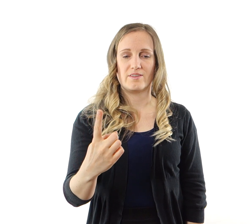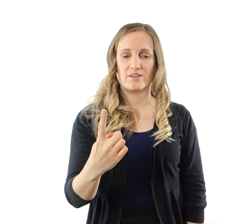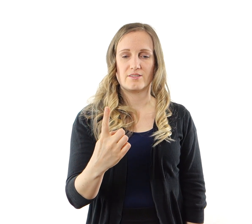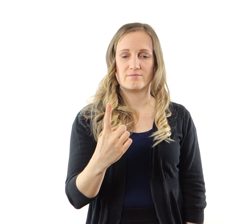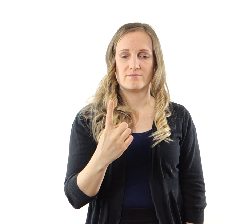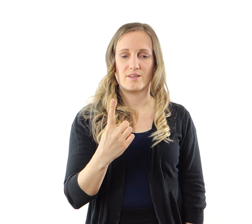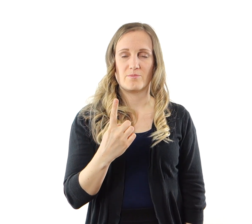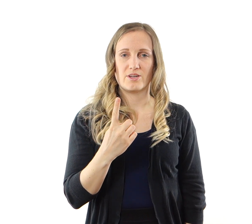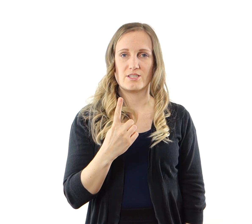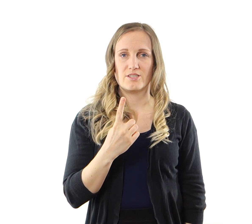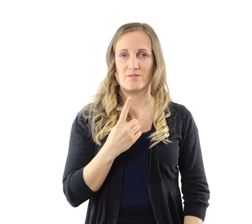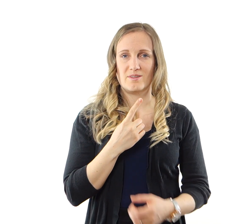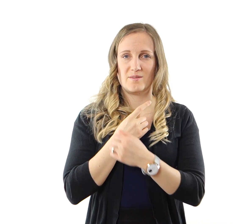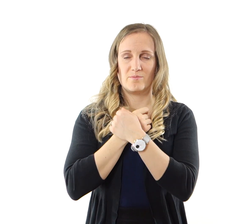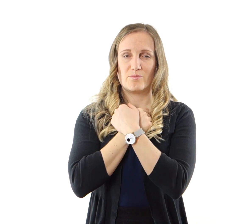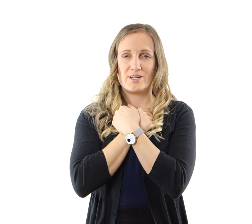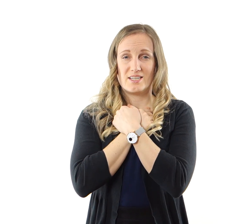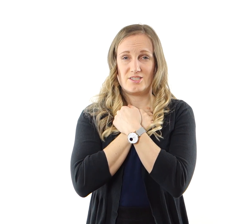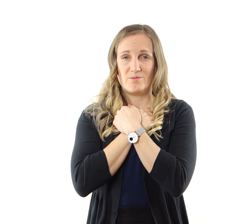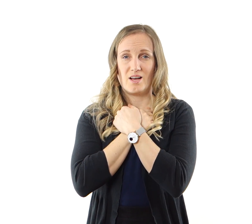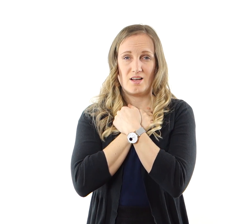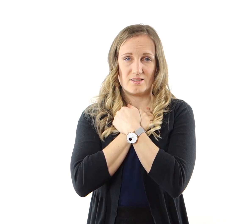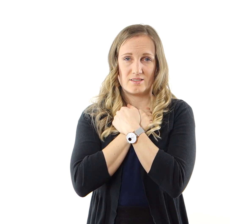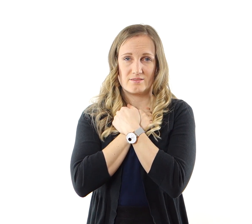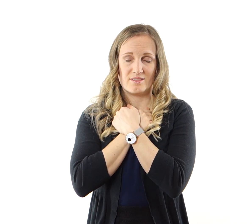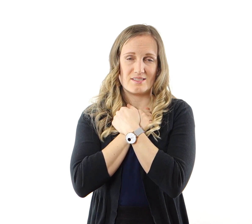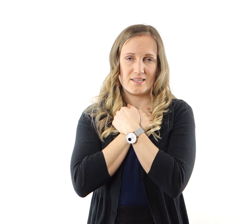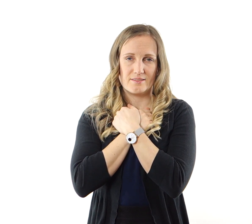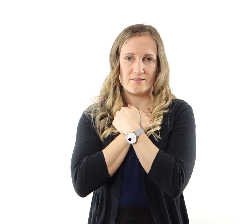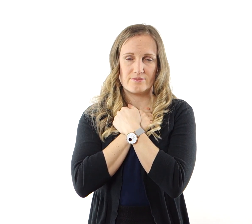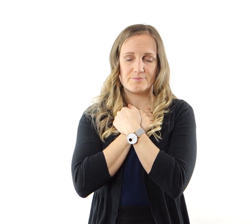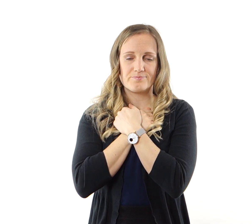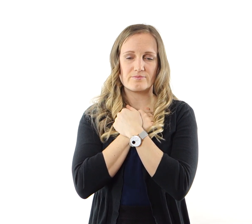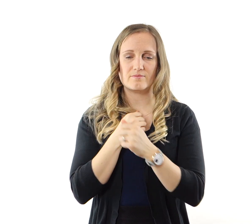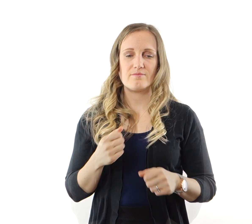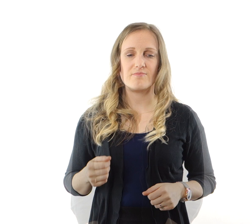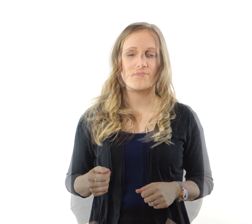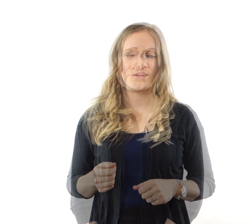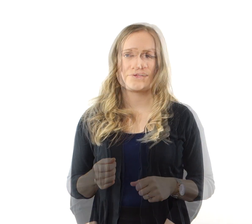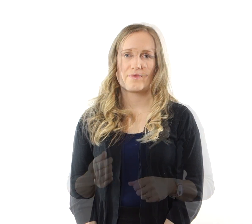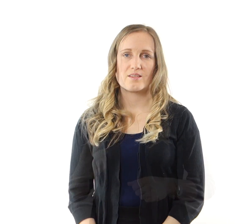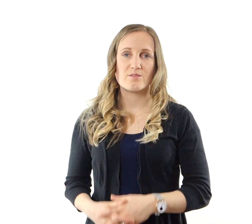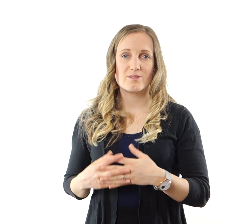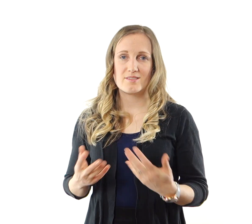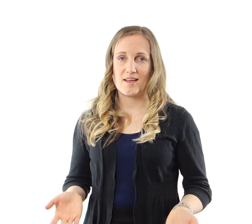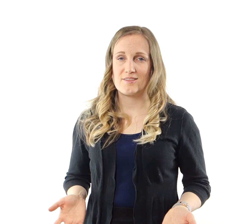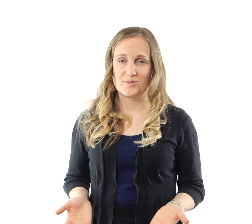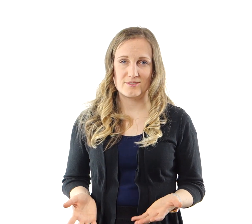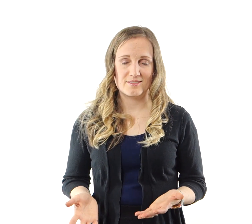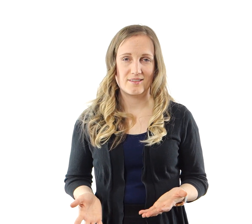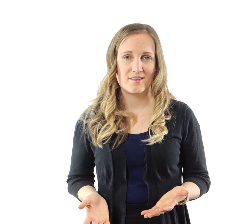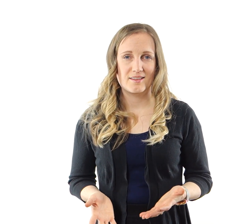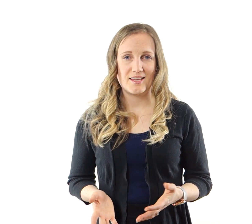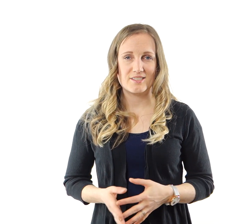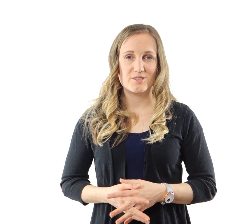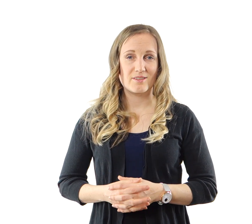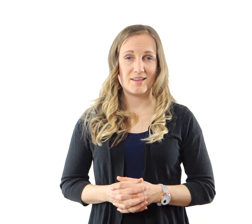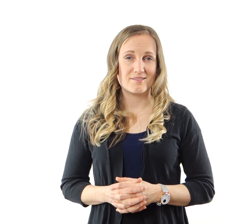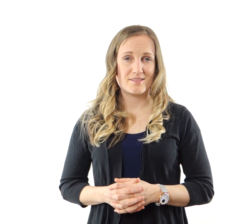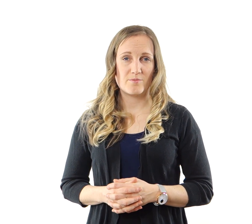finger and bring it to you and bring it into a hug. And then sign love. So I'll sign those last two lines one